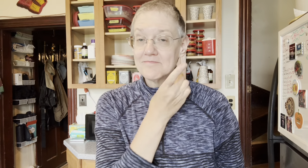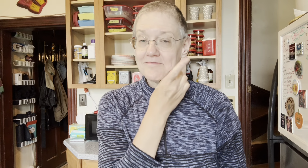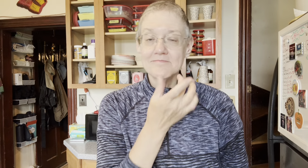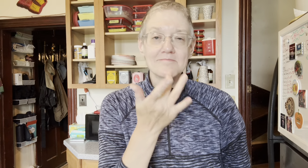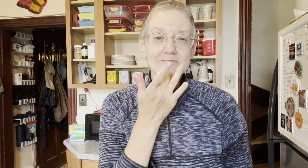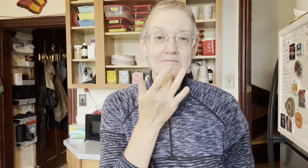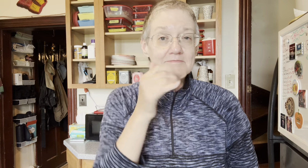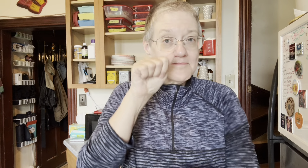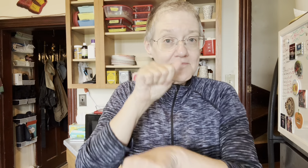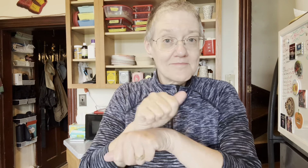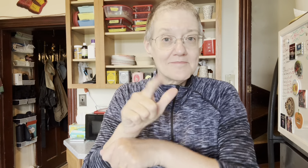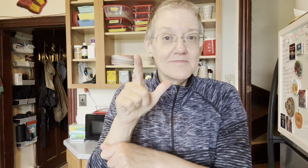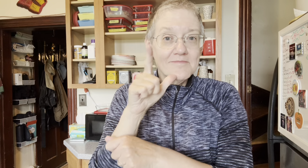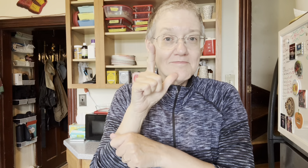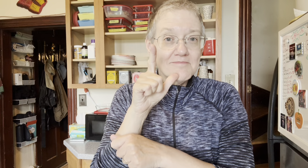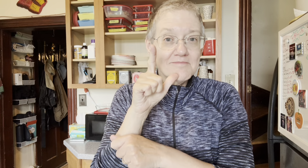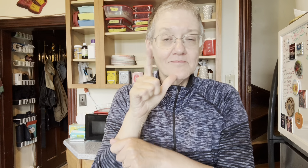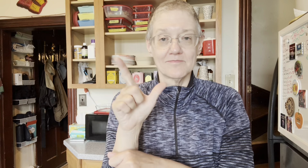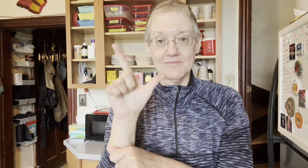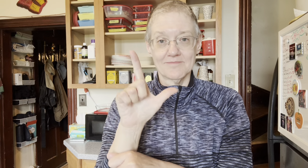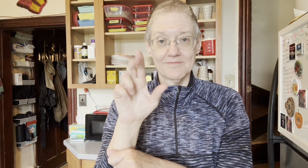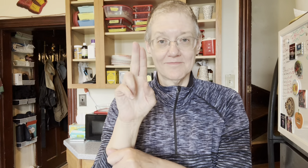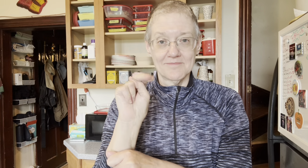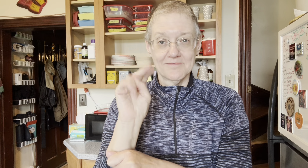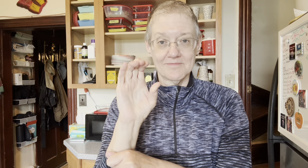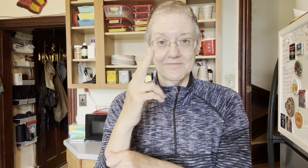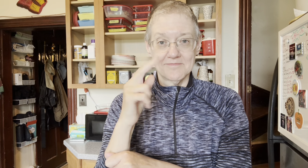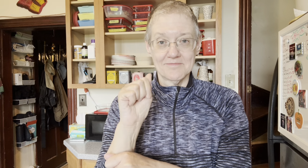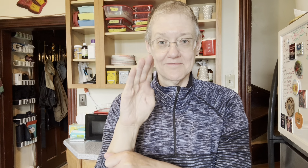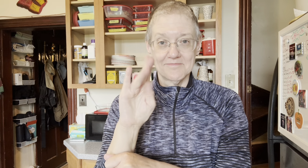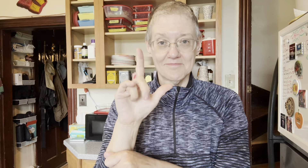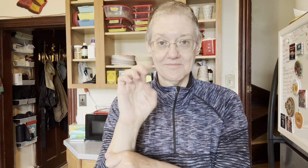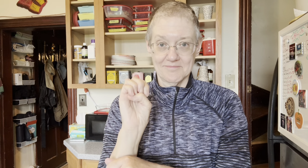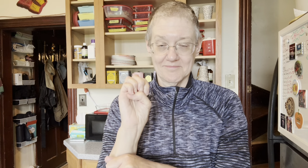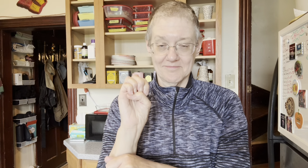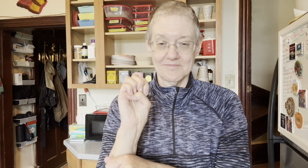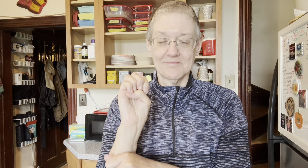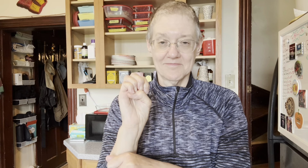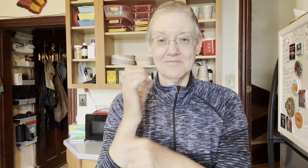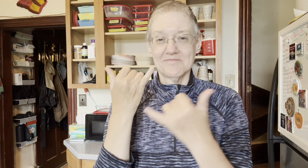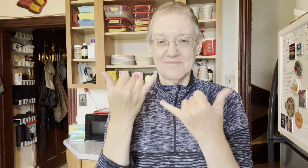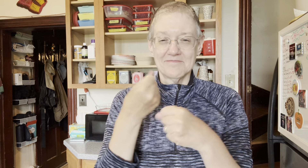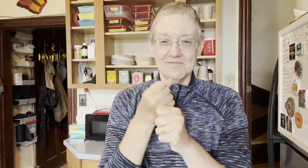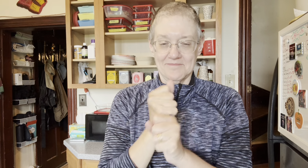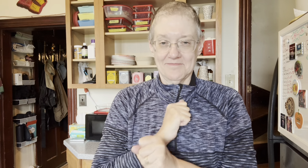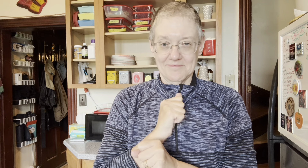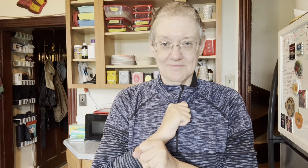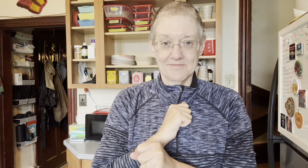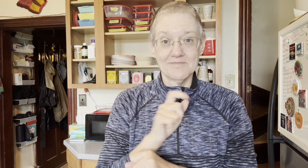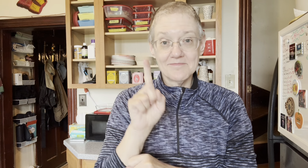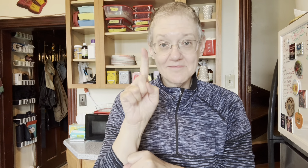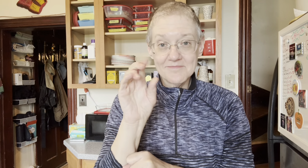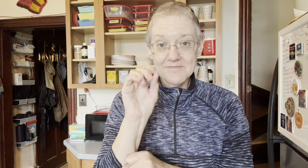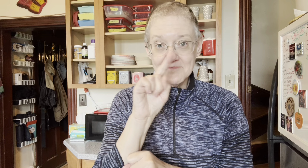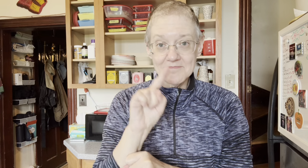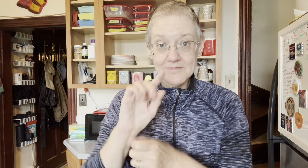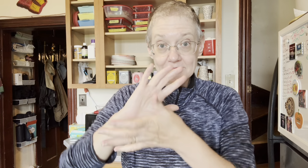Before his low-carb days, Dale loved to bring Lunchables to work for lunch. So this is our